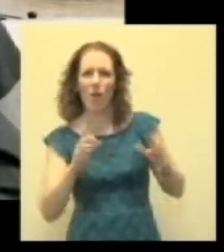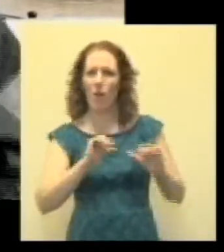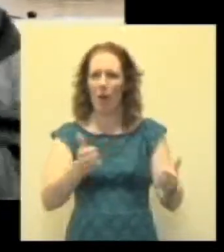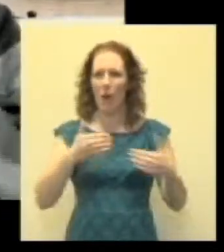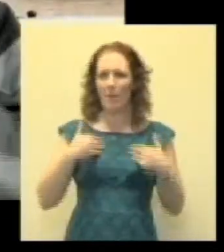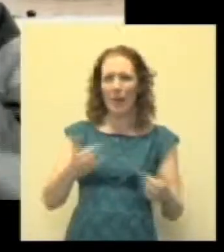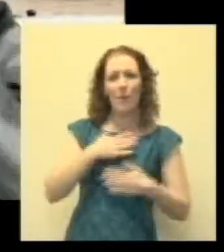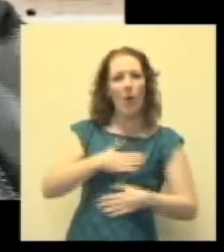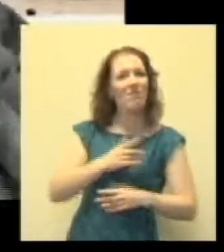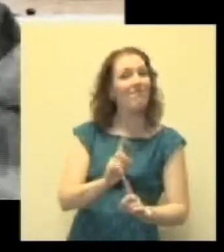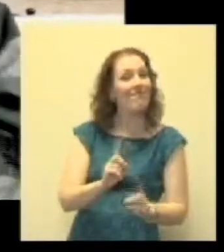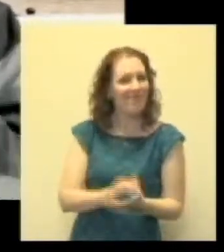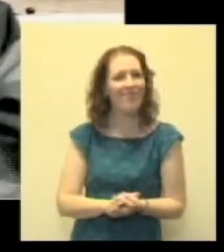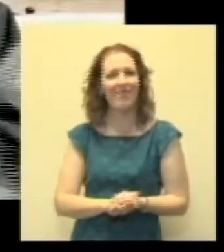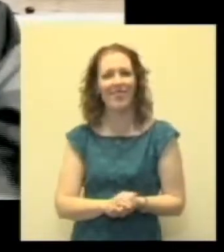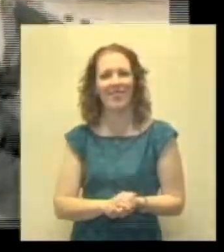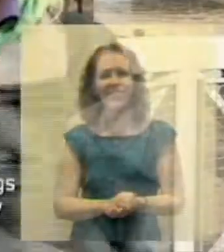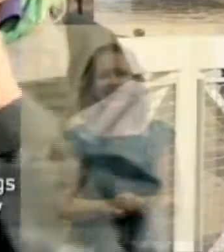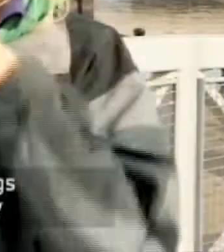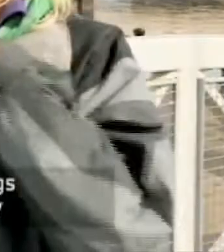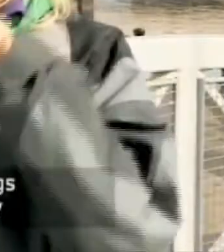well-being?